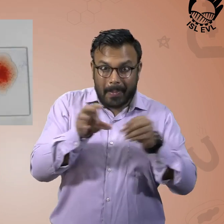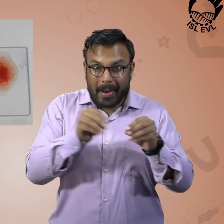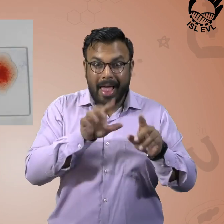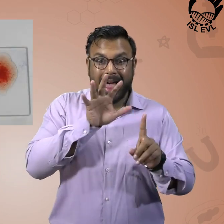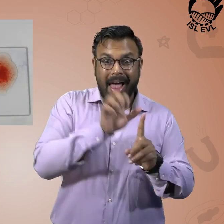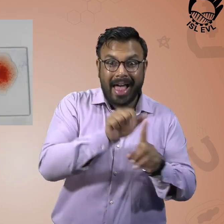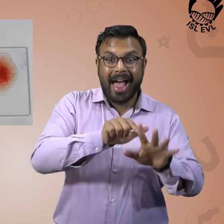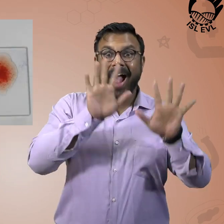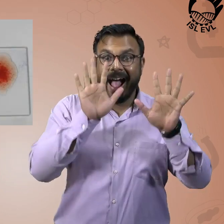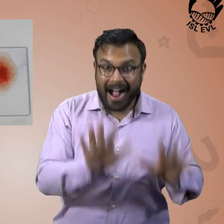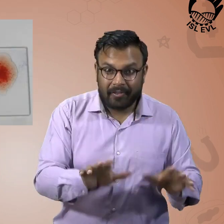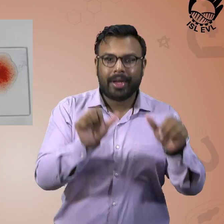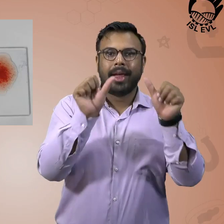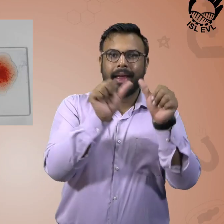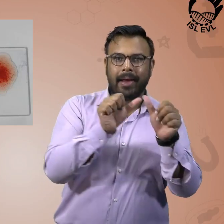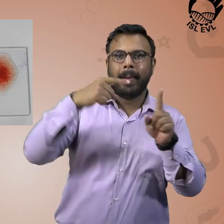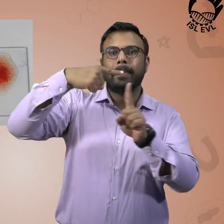using a toothpick. When